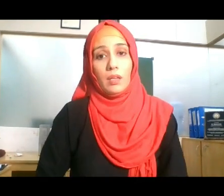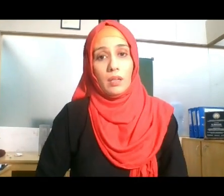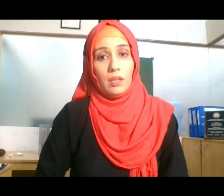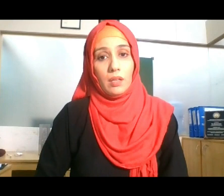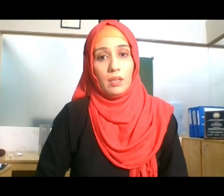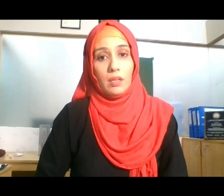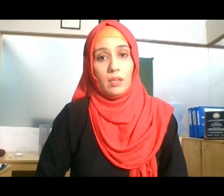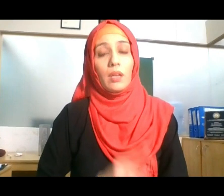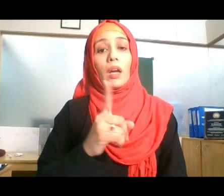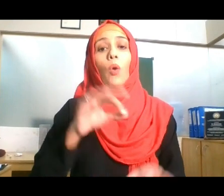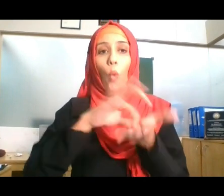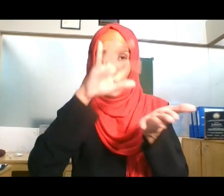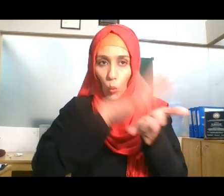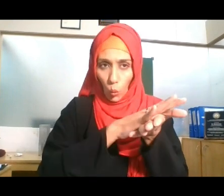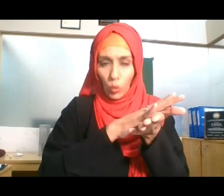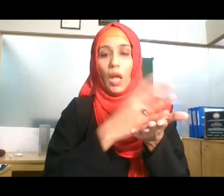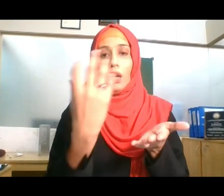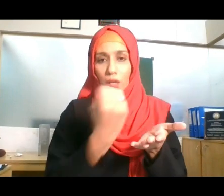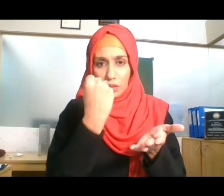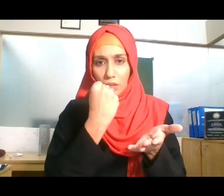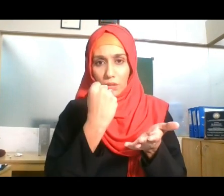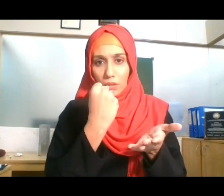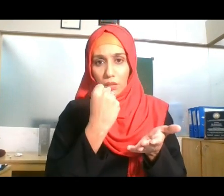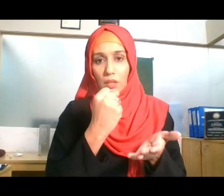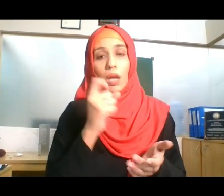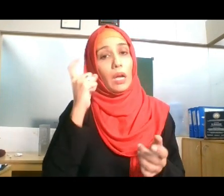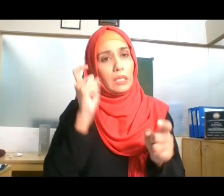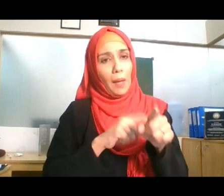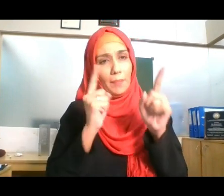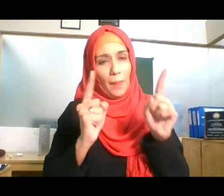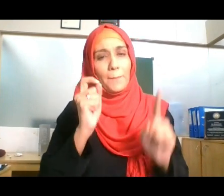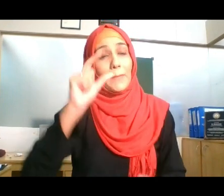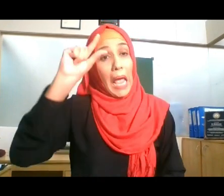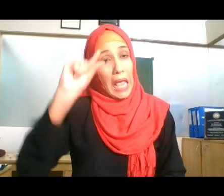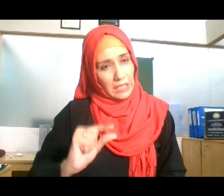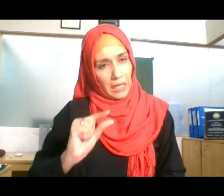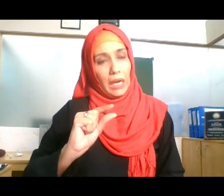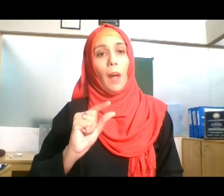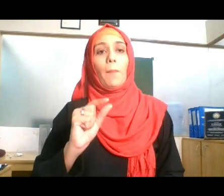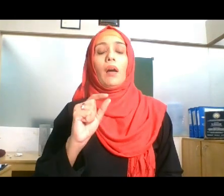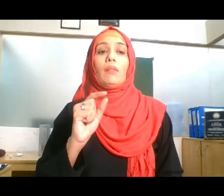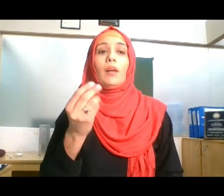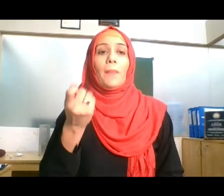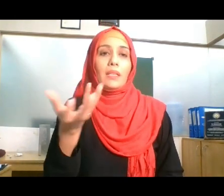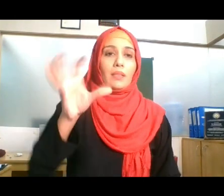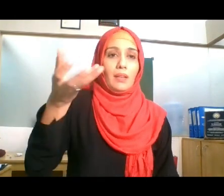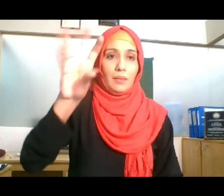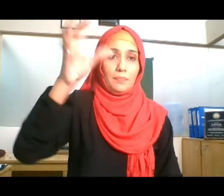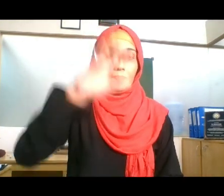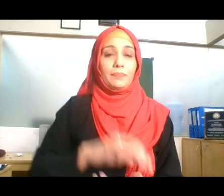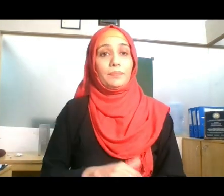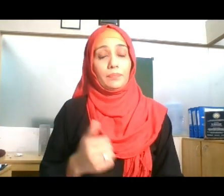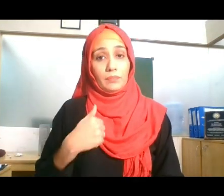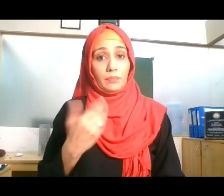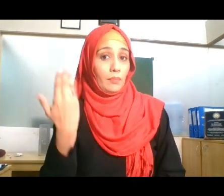to get loans for certain duration on minimum markups. And Yesterday, we had a meeting